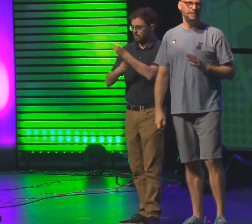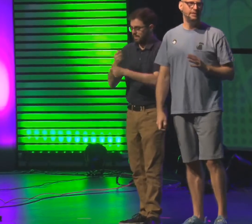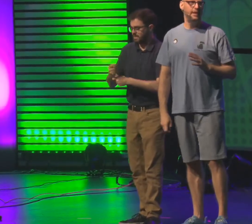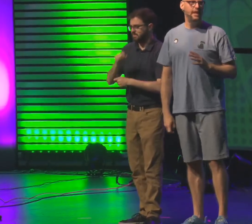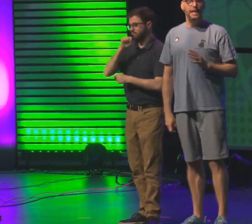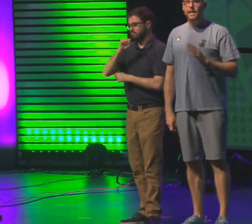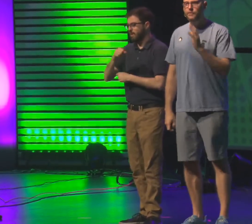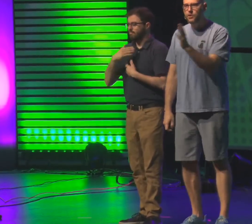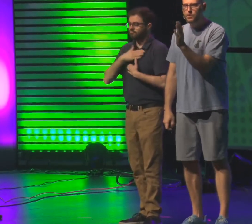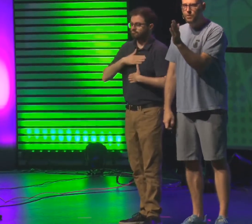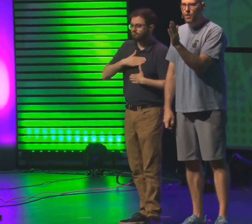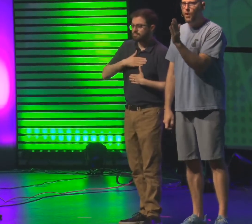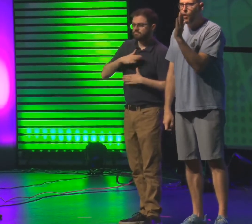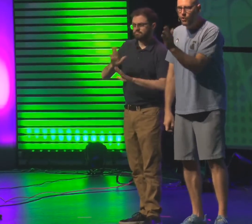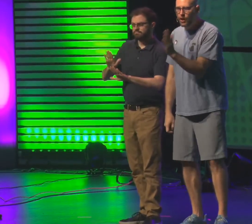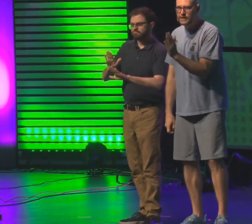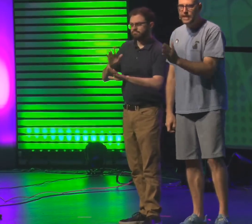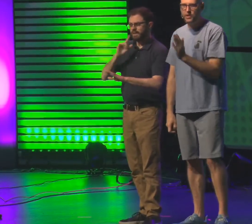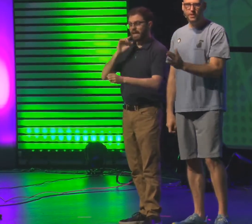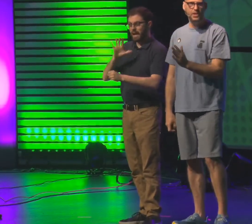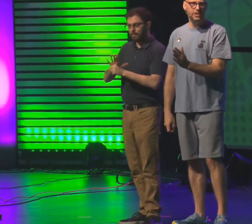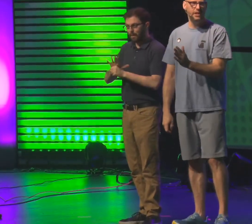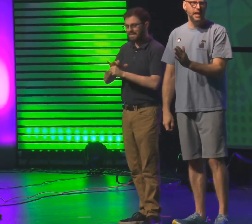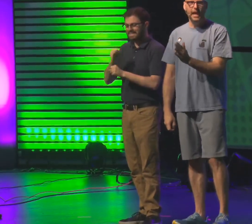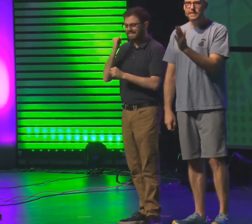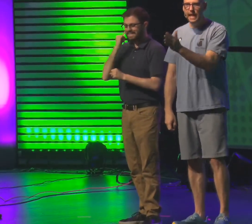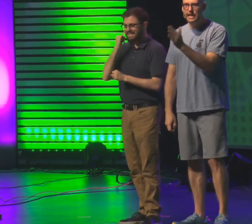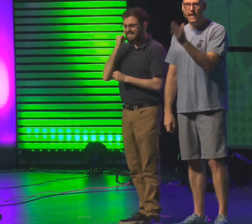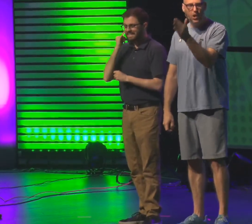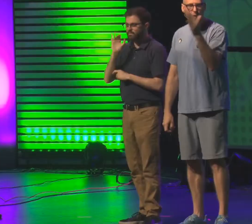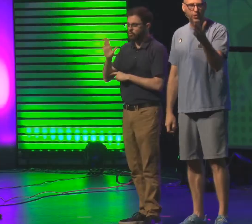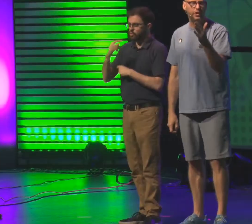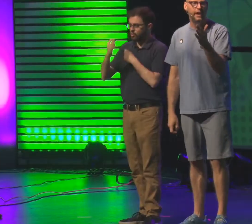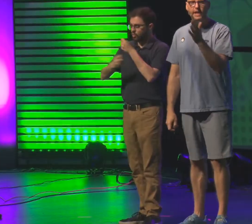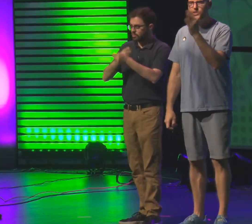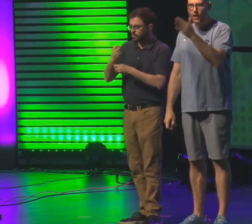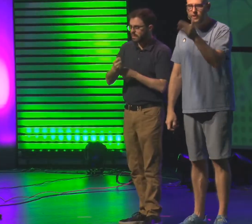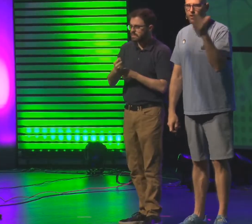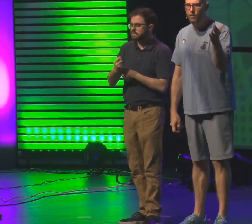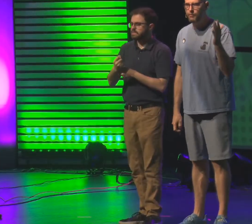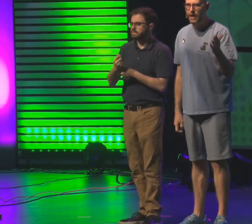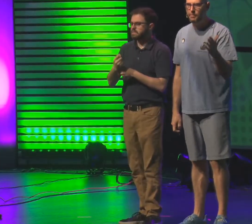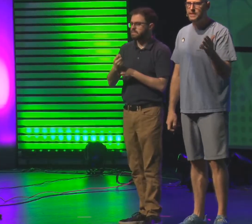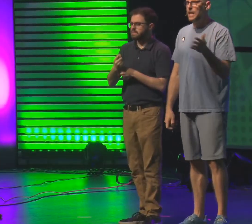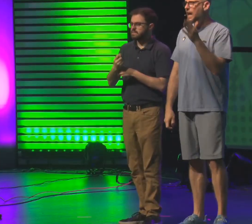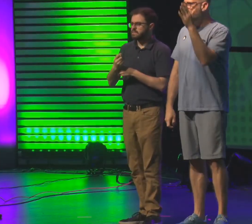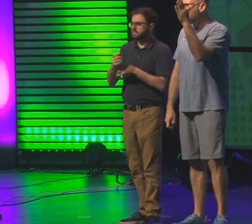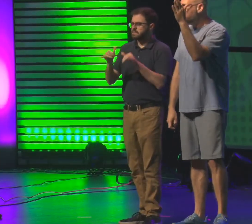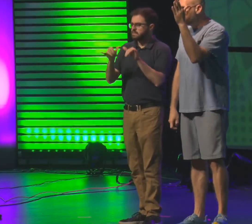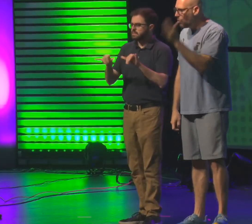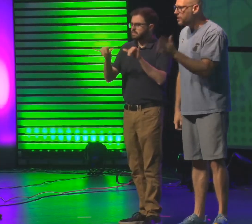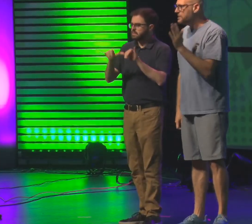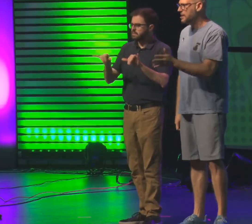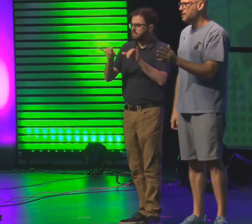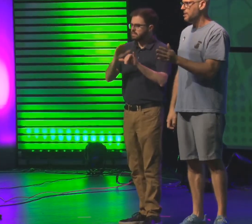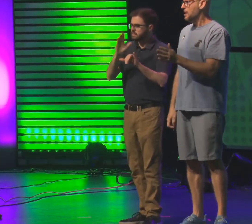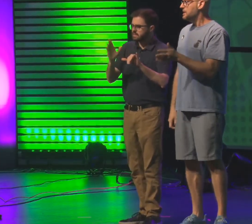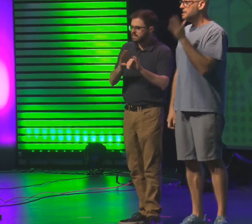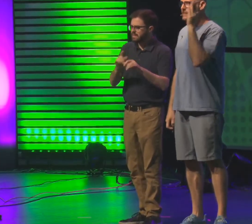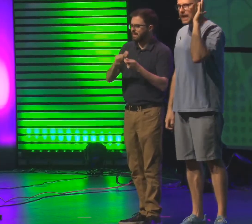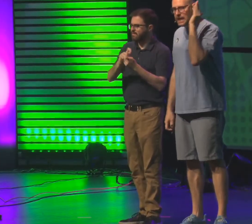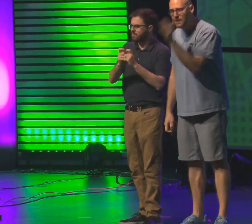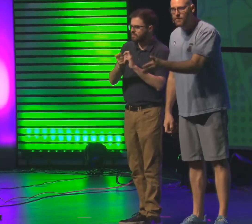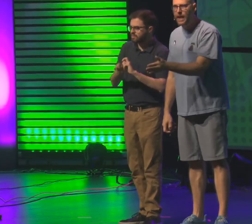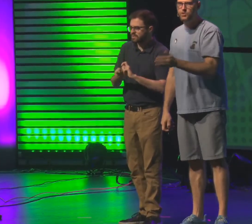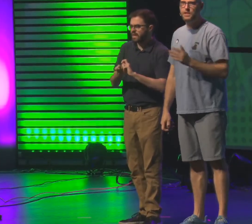you this. If you hold on to that tradition as they get older and start their own families, and you force them